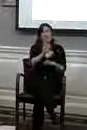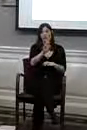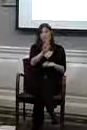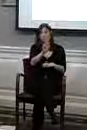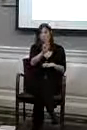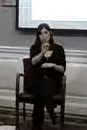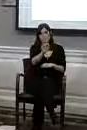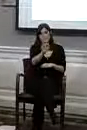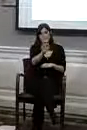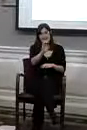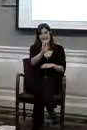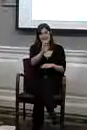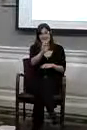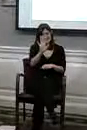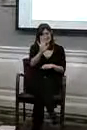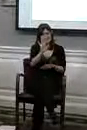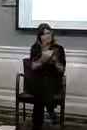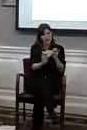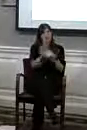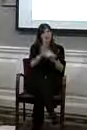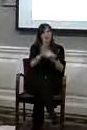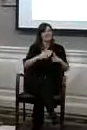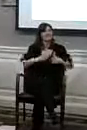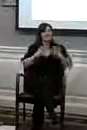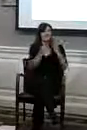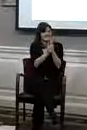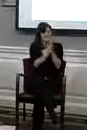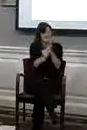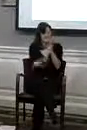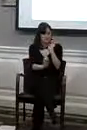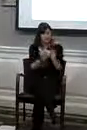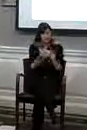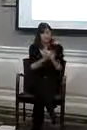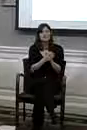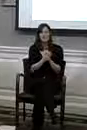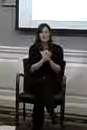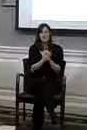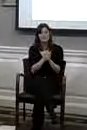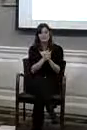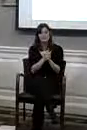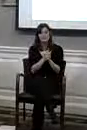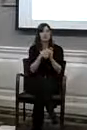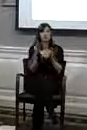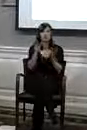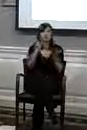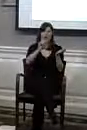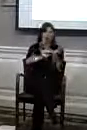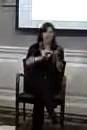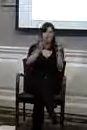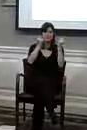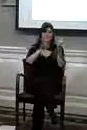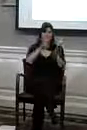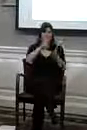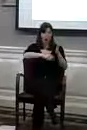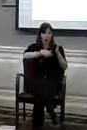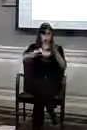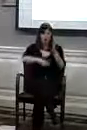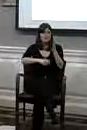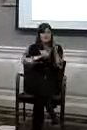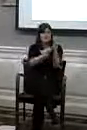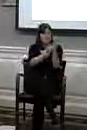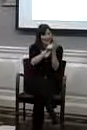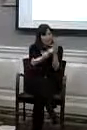skills education. As well as that extremely impressive list of activities, she's also published numerous articles, manuals, and book